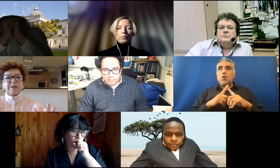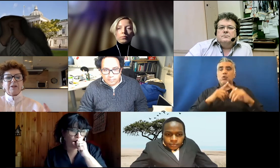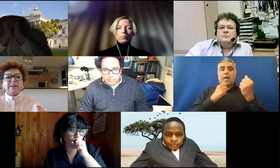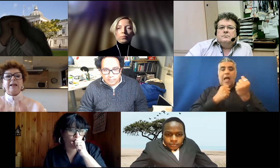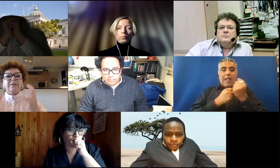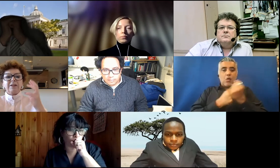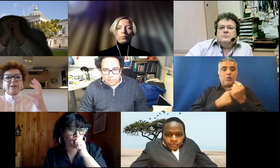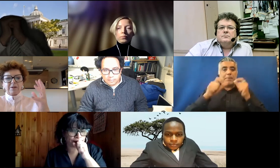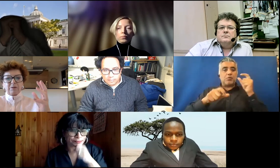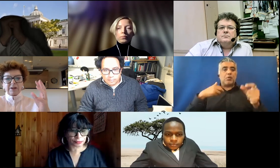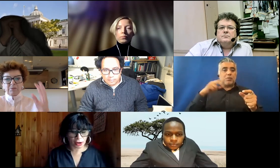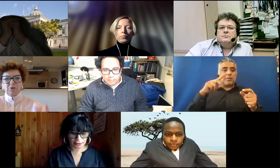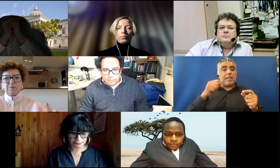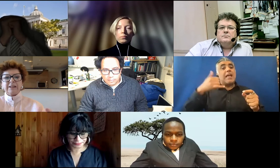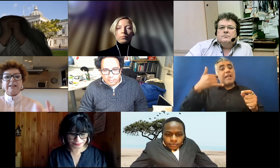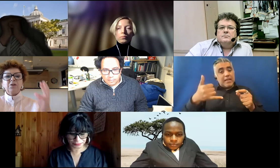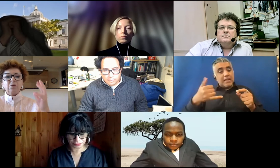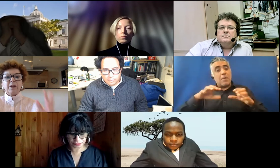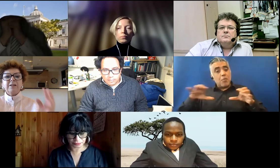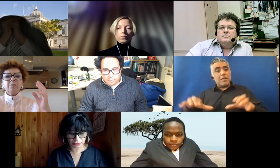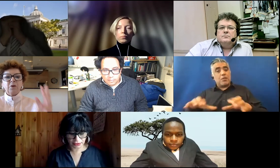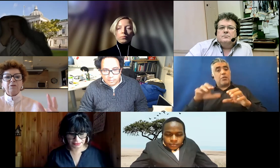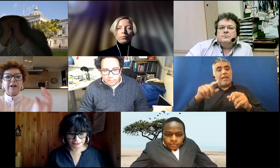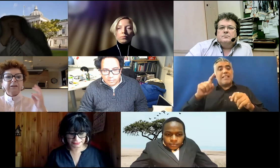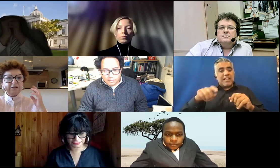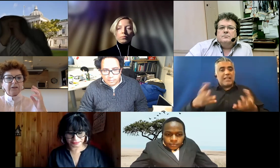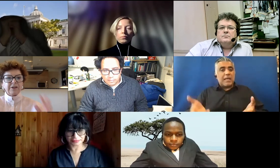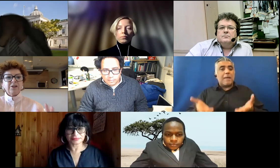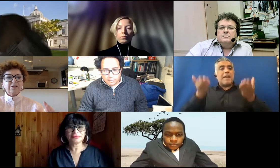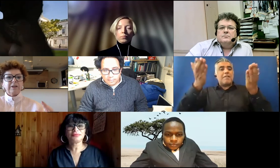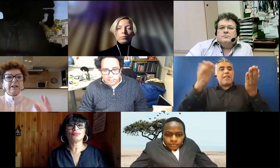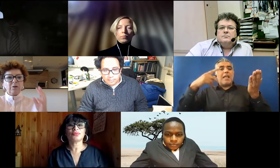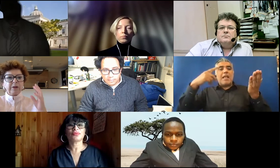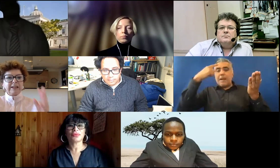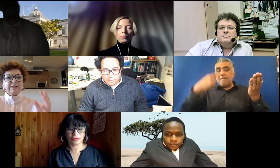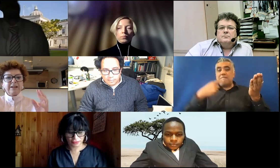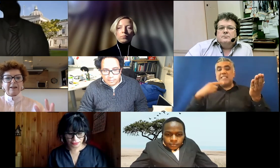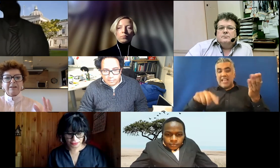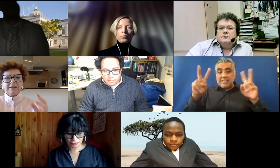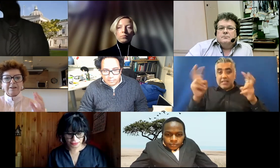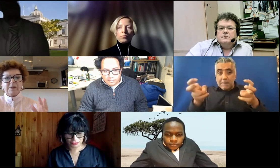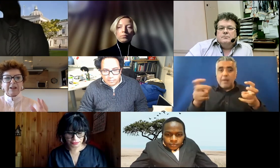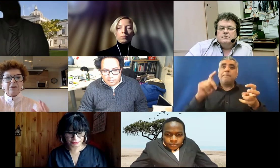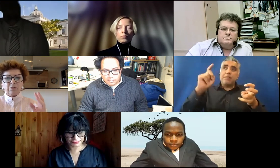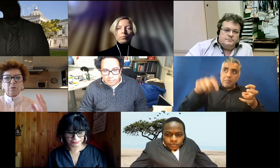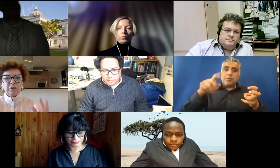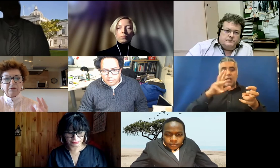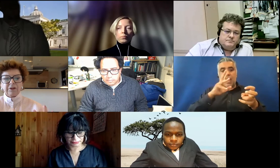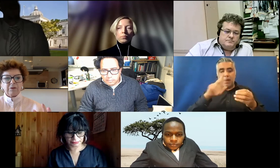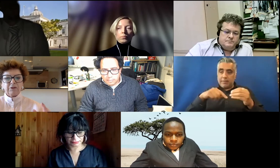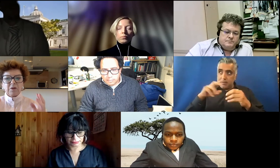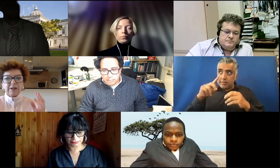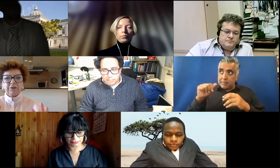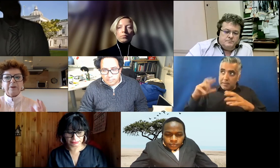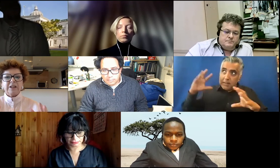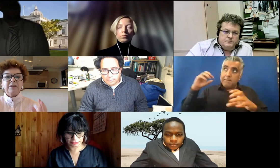with disabilities and the disability rights movement need to raise the profile of this issue. We need to get disability into the worldview